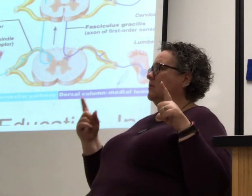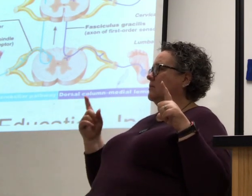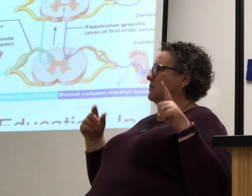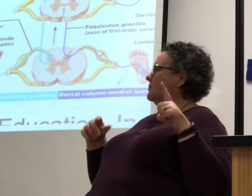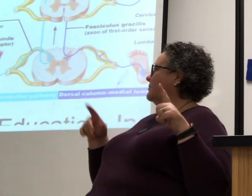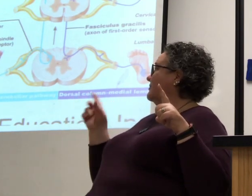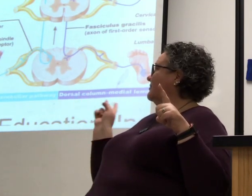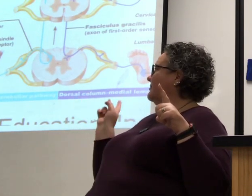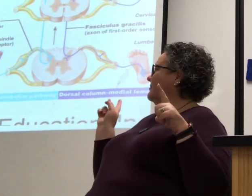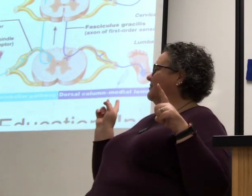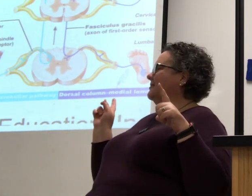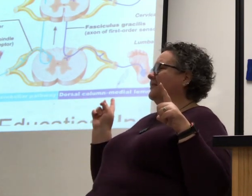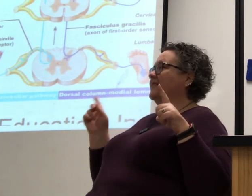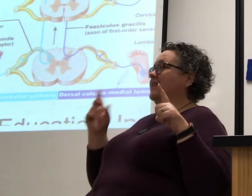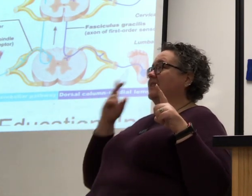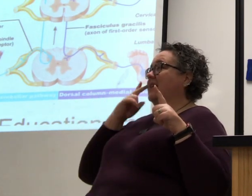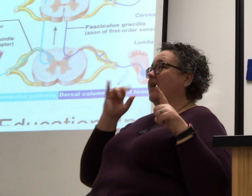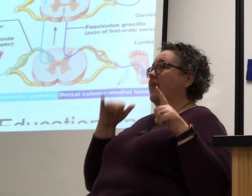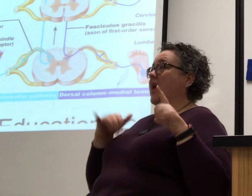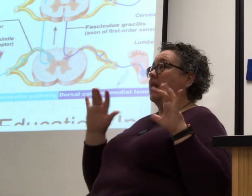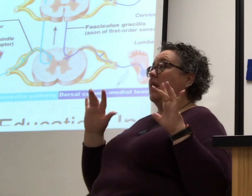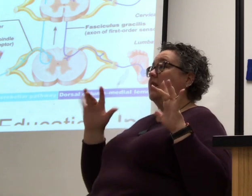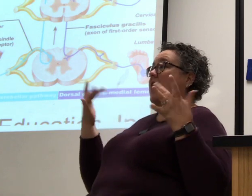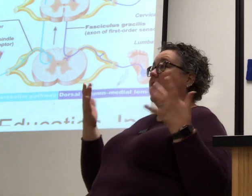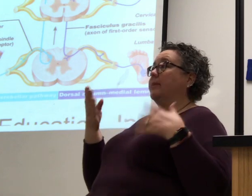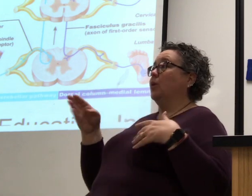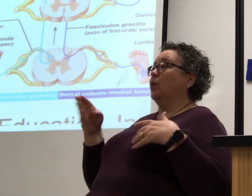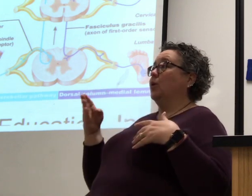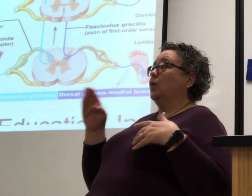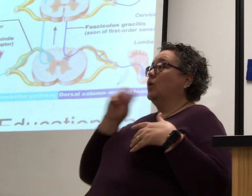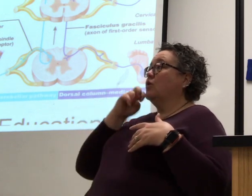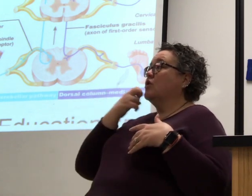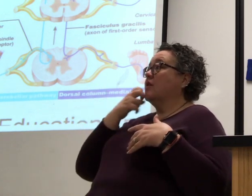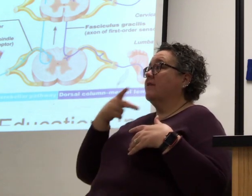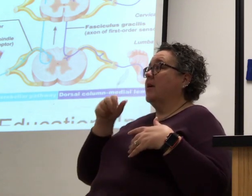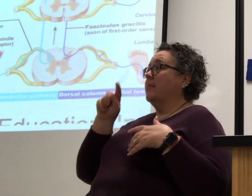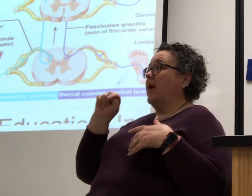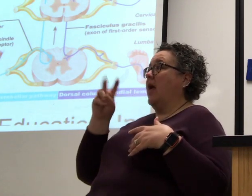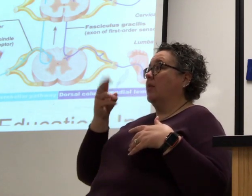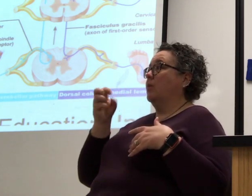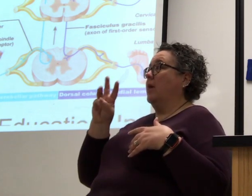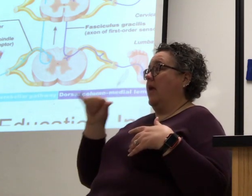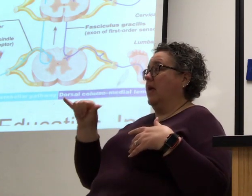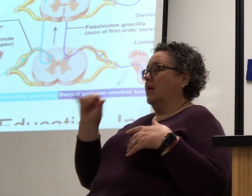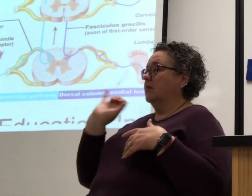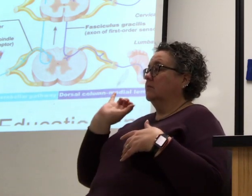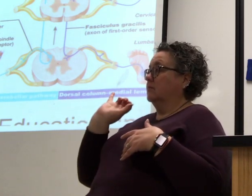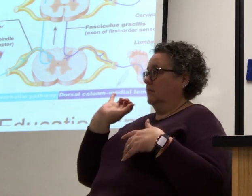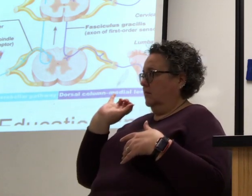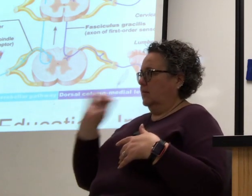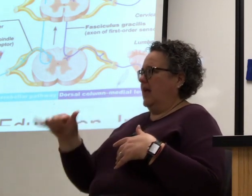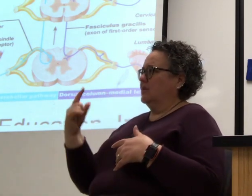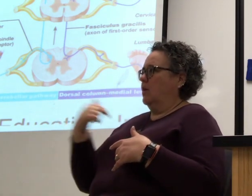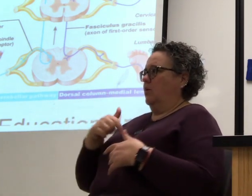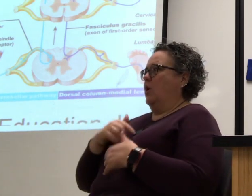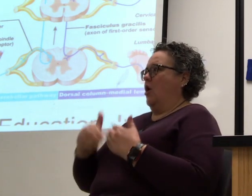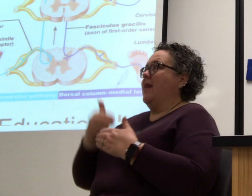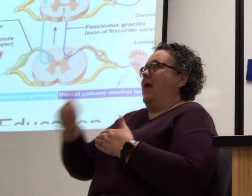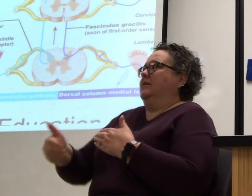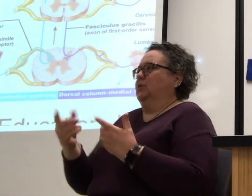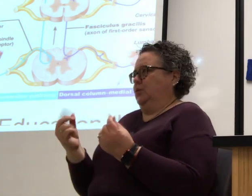See that light-blue nerve pathway with the muscle spindle for proprioception? That's basically the one we're going to do